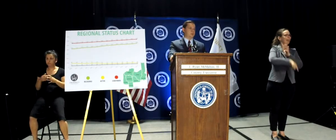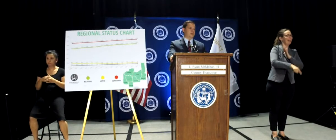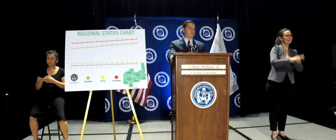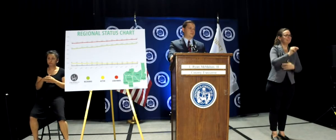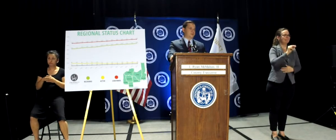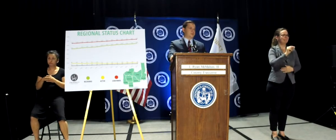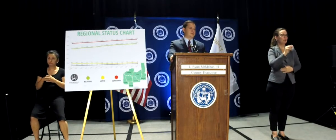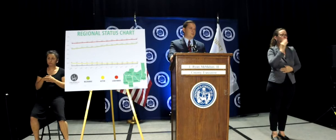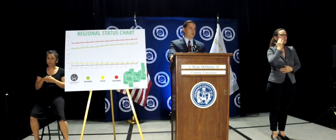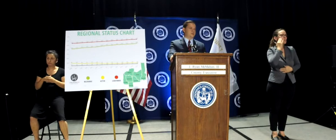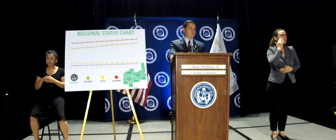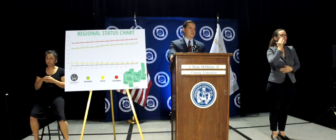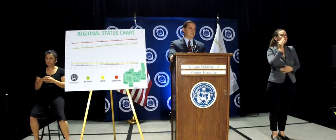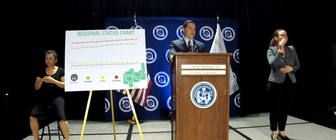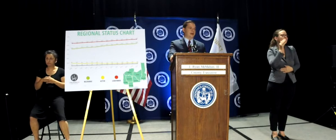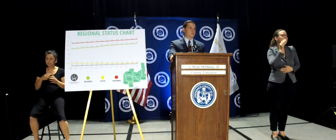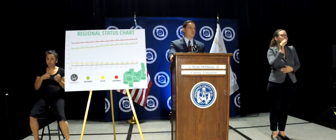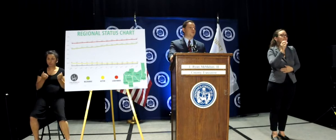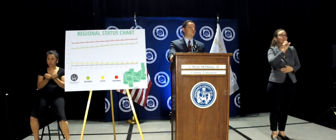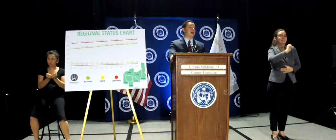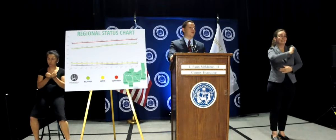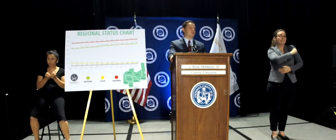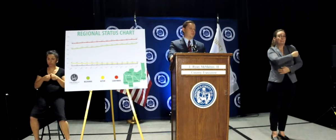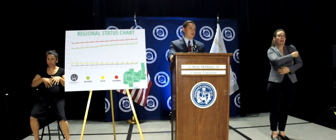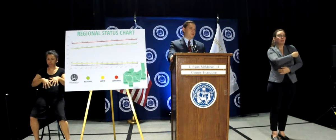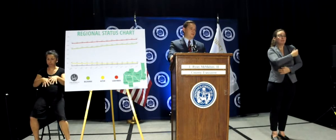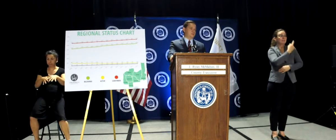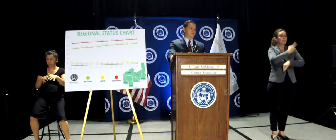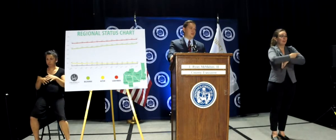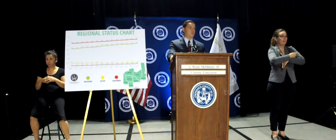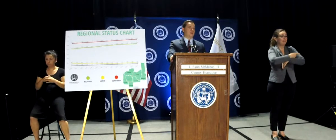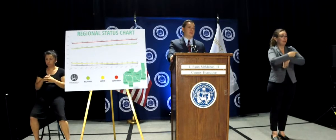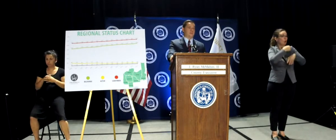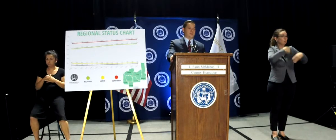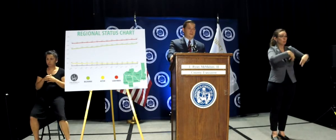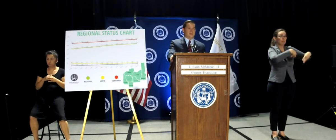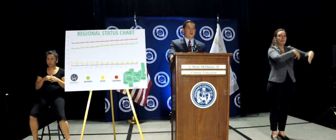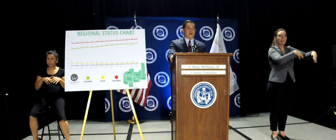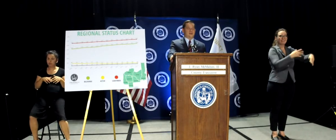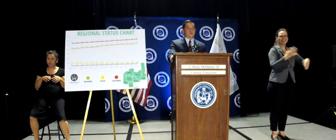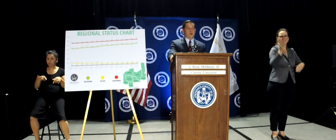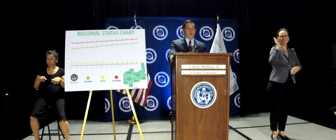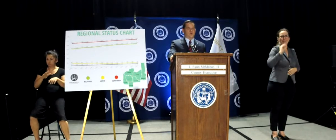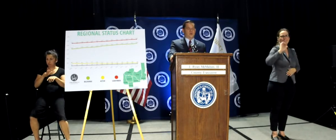Patrick's Day Parade. Celebrates the great contributions of Irish Americans, which I'm one of them.